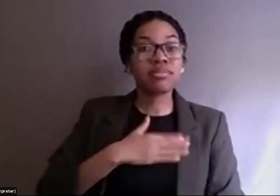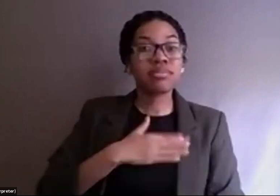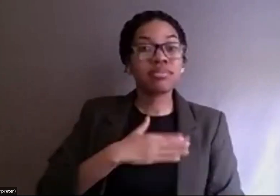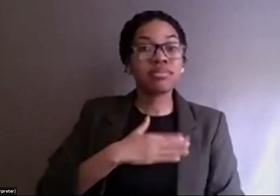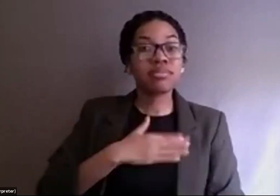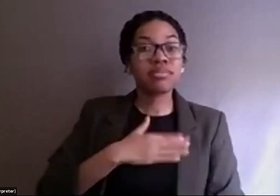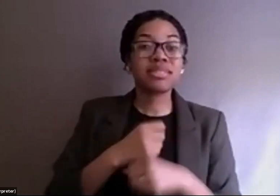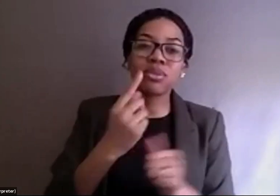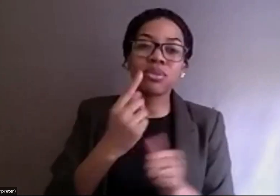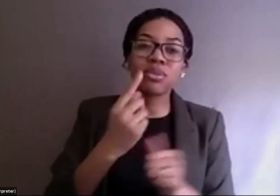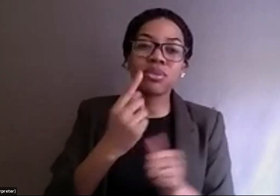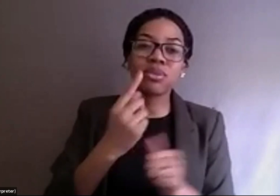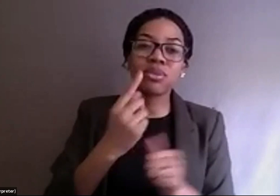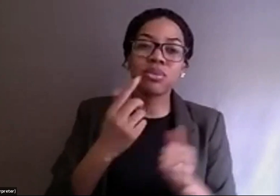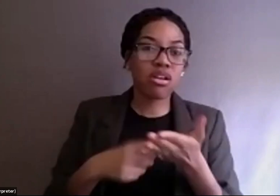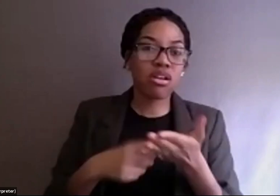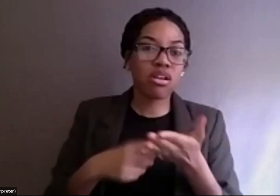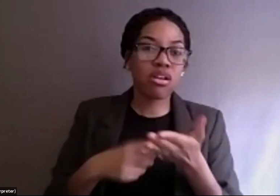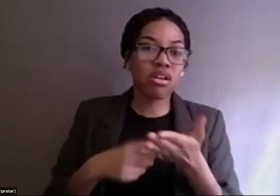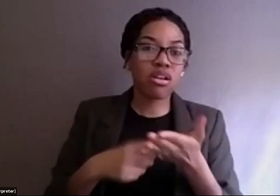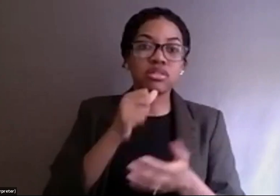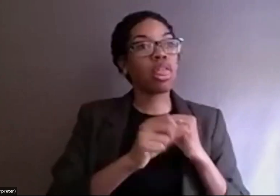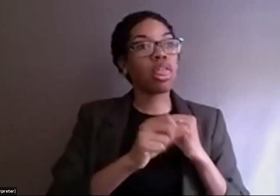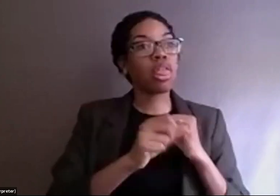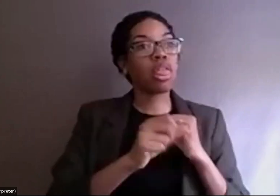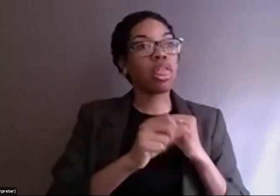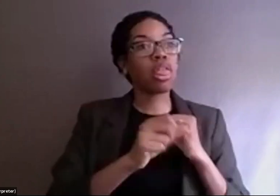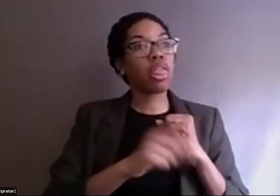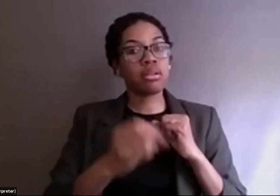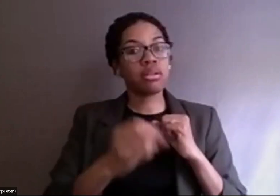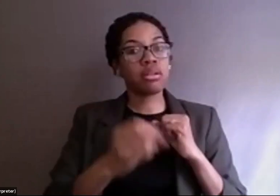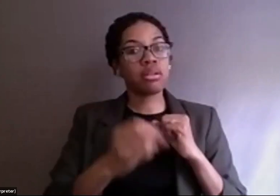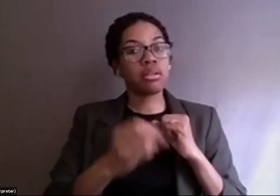or shared before you share again.